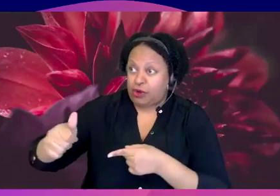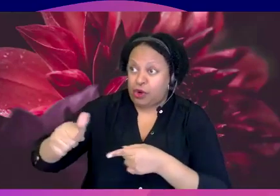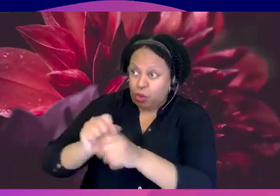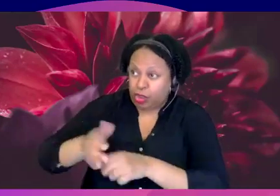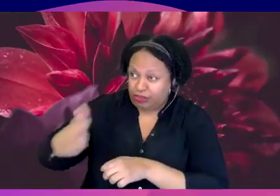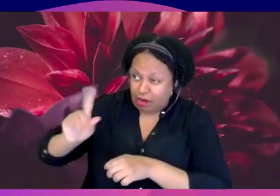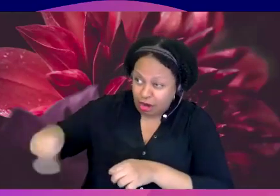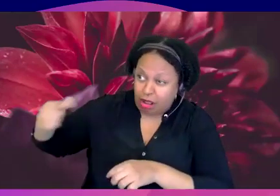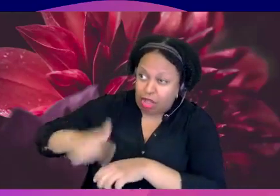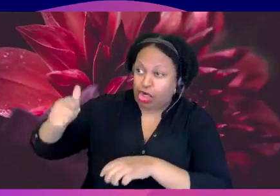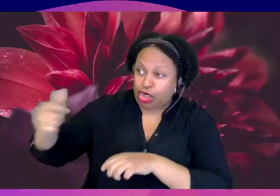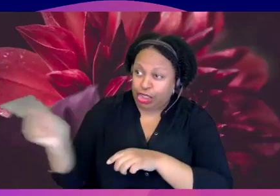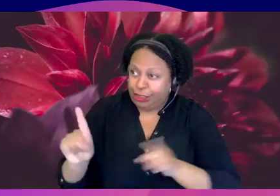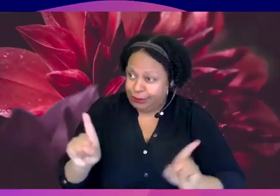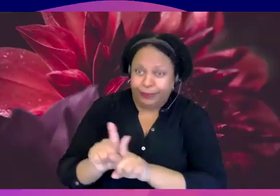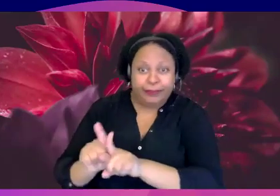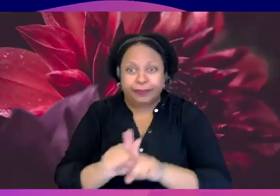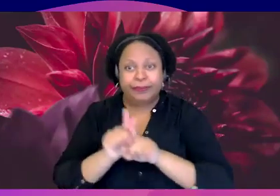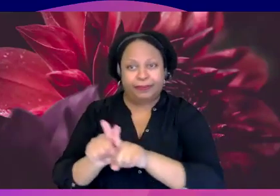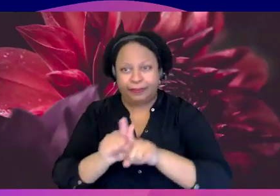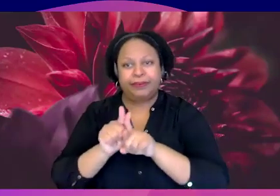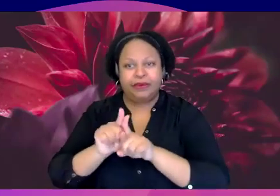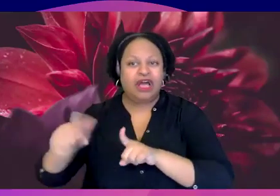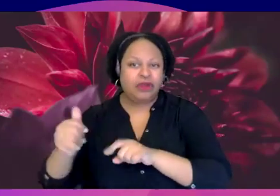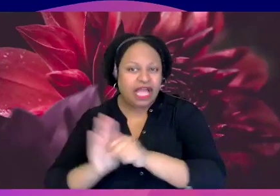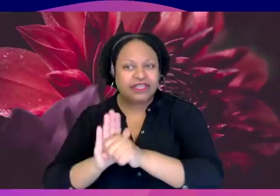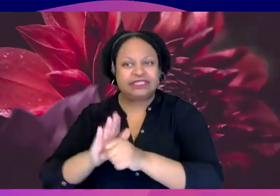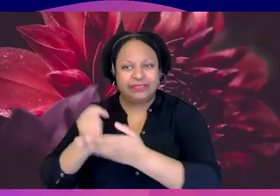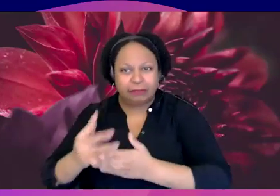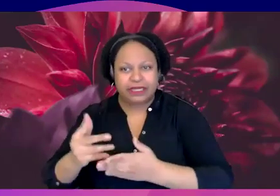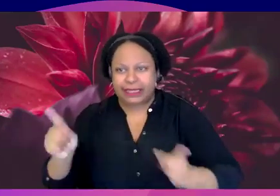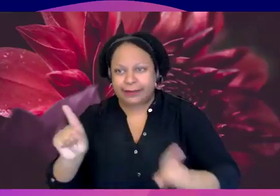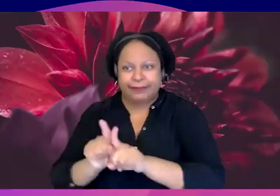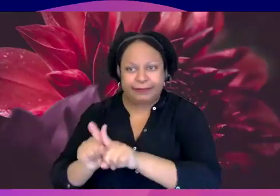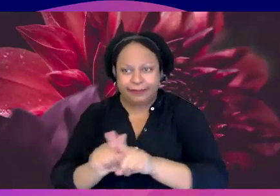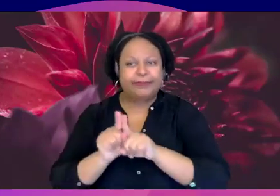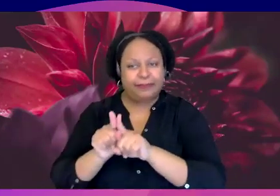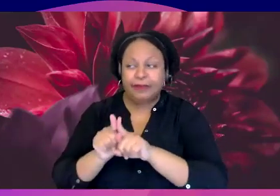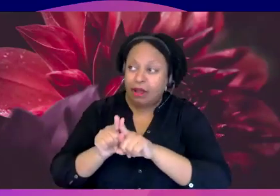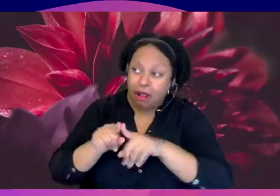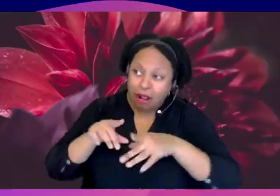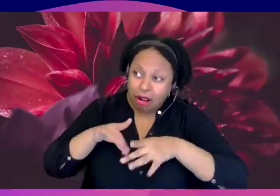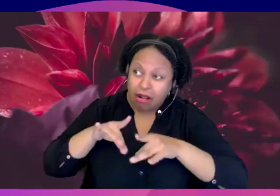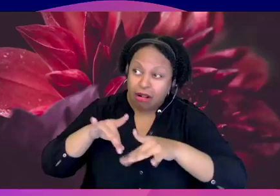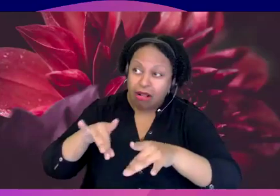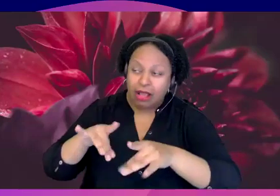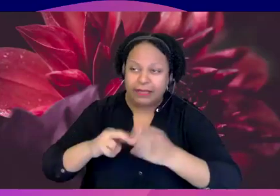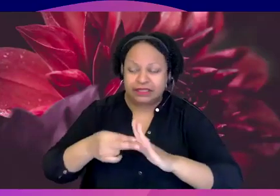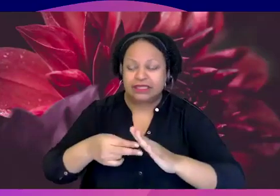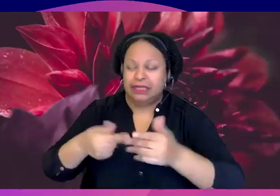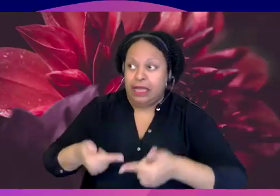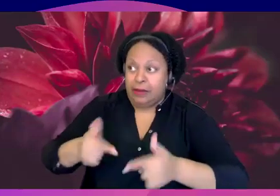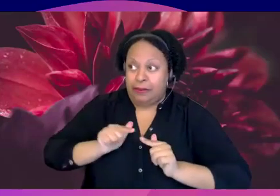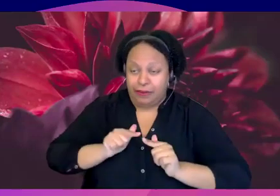and advocates and therapists and all of that stuff. And so you develop that as you're going, and you train other people as